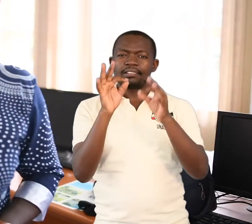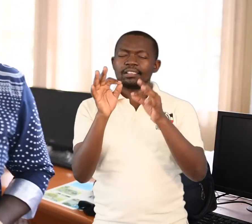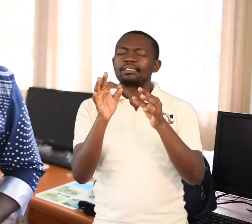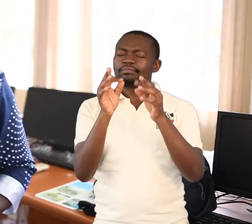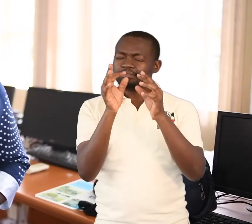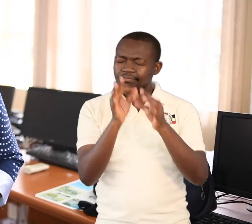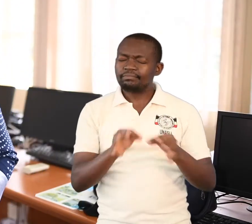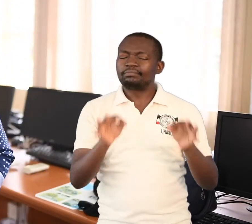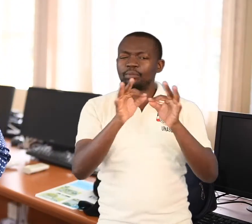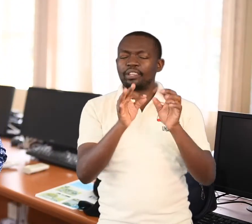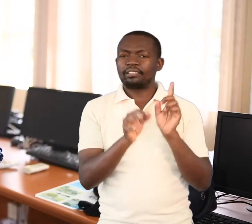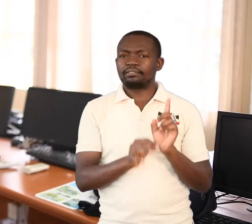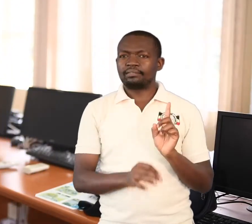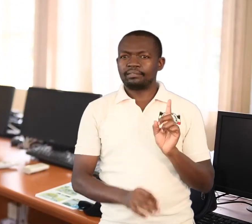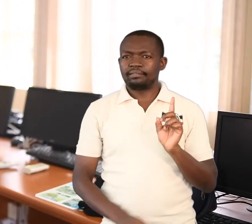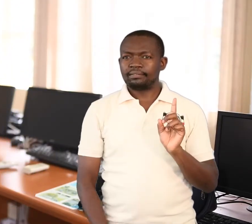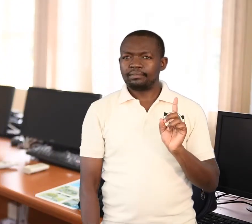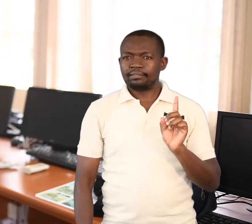important.